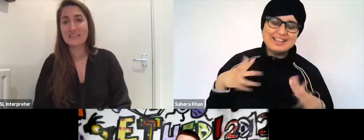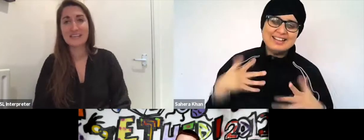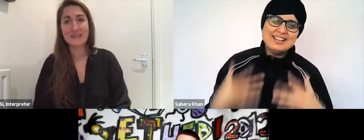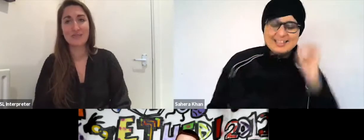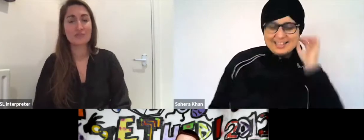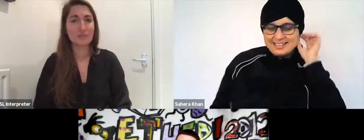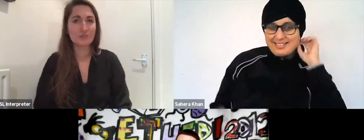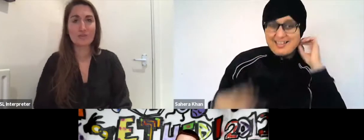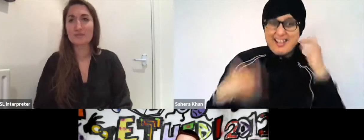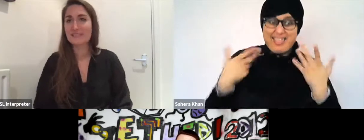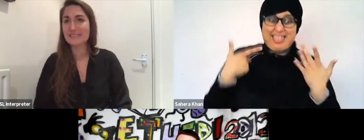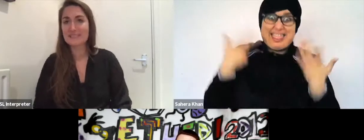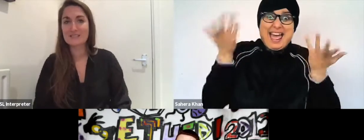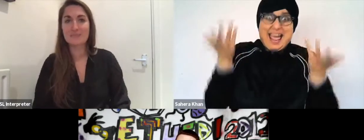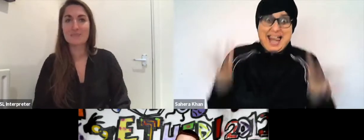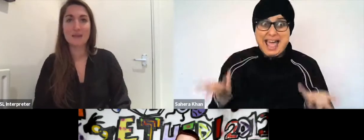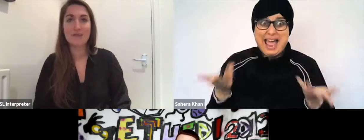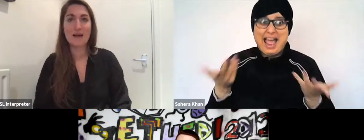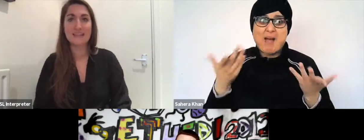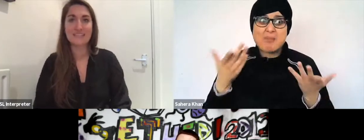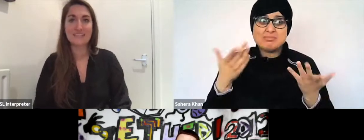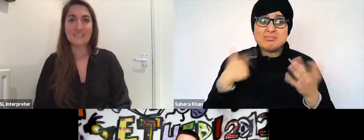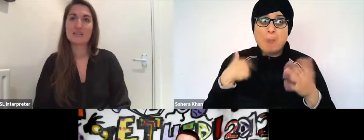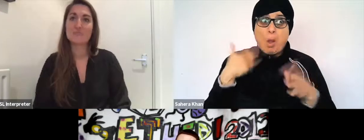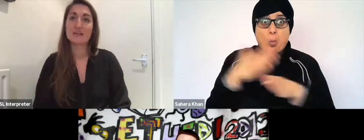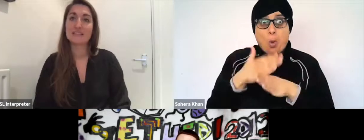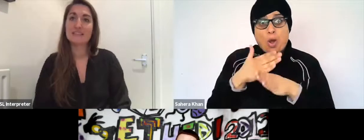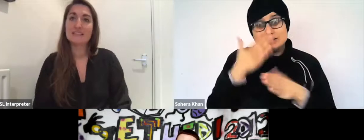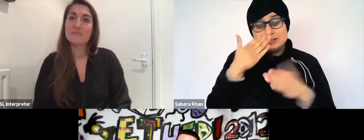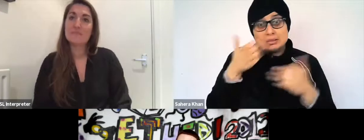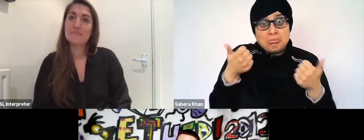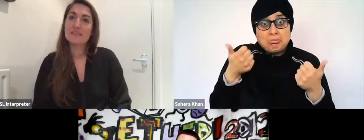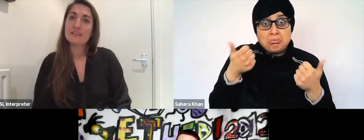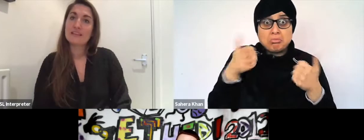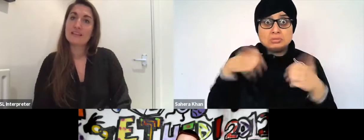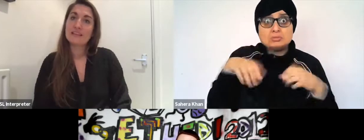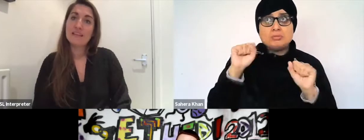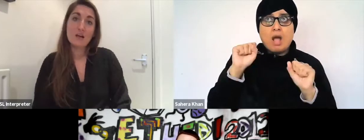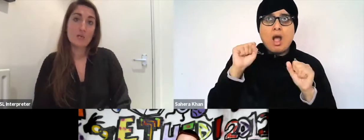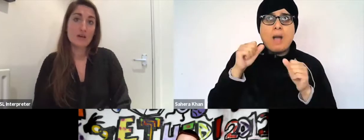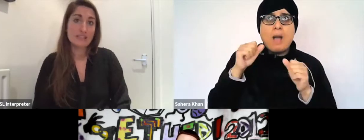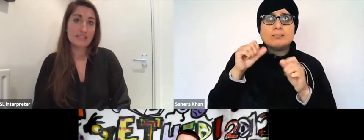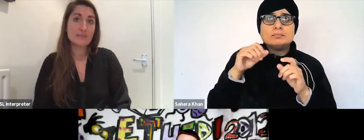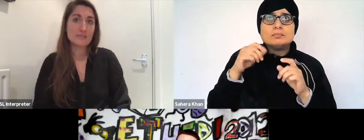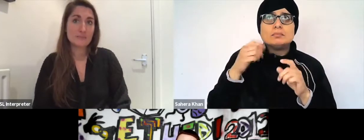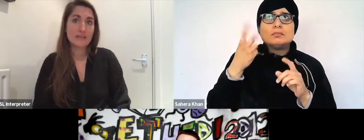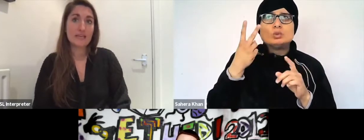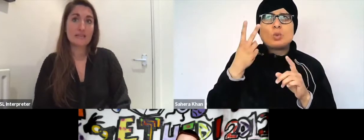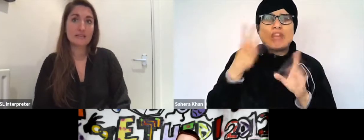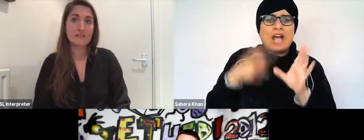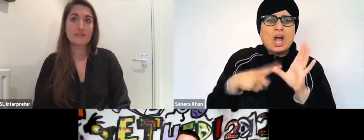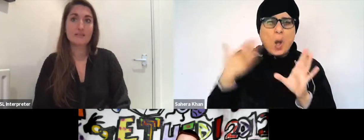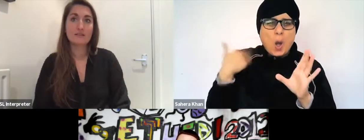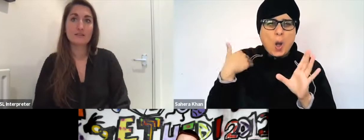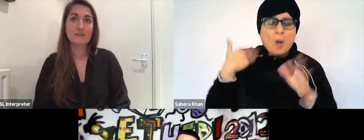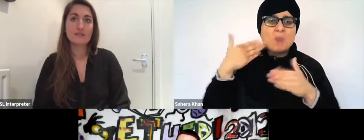not easy. I've got children. I'm doing this. It's a bit of a balancing act, but now work seems to